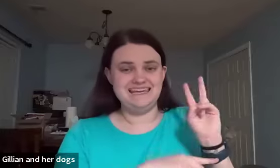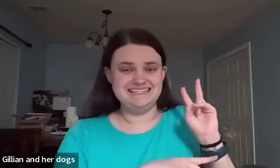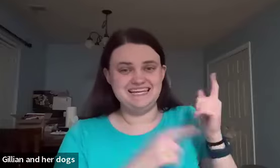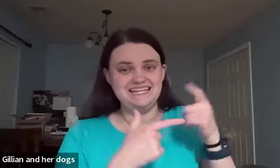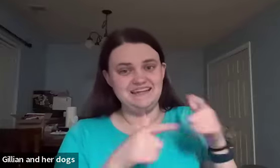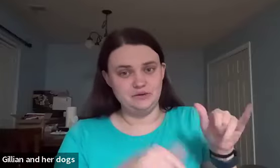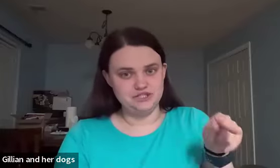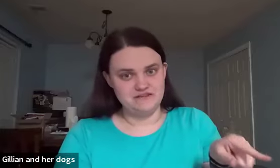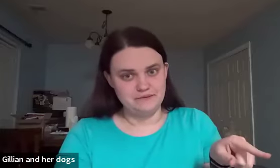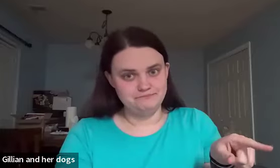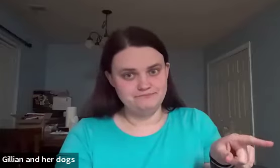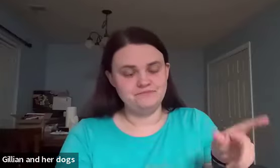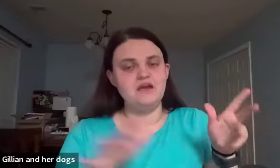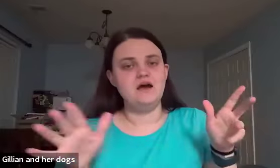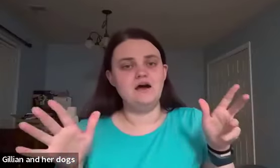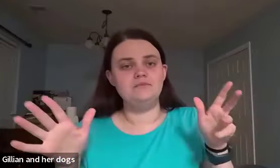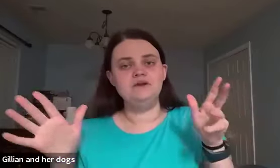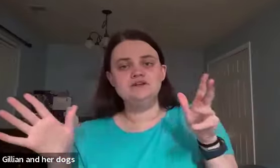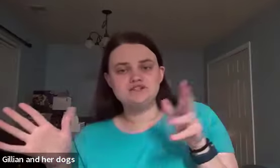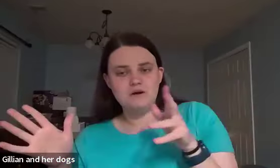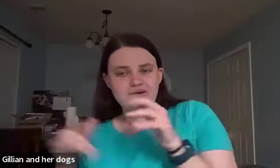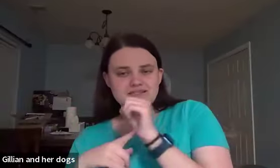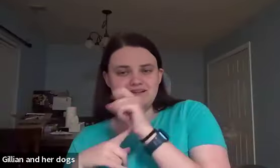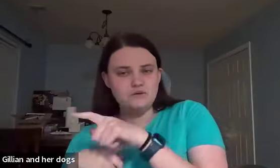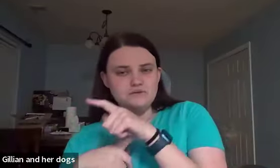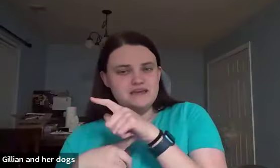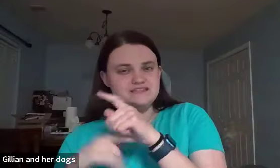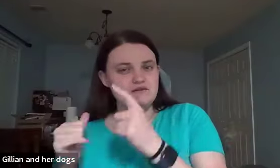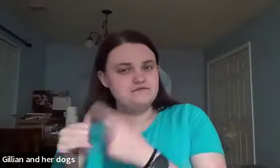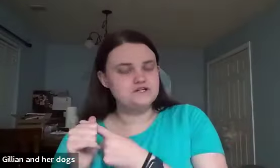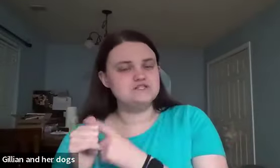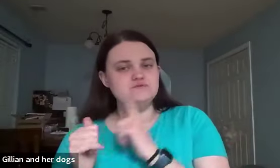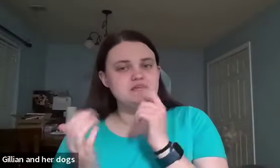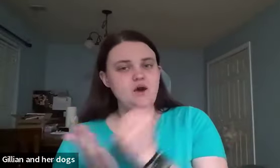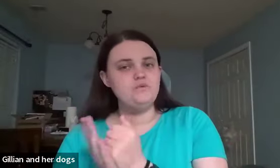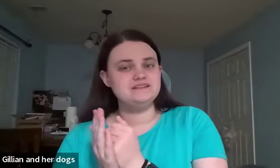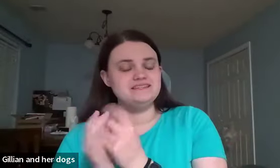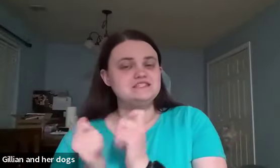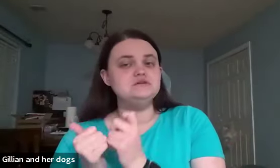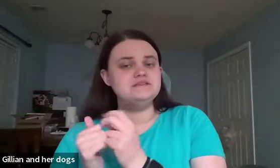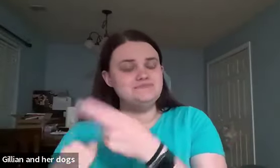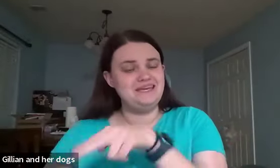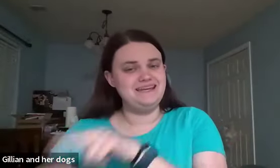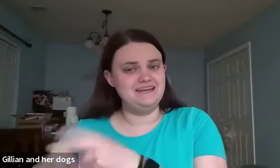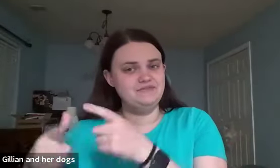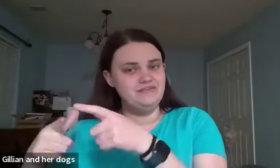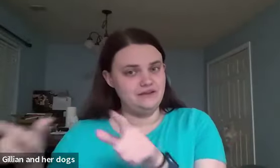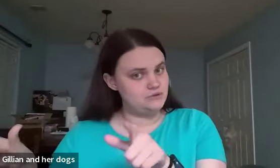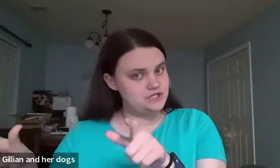like a second language to them. So I always say like going with ASL first is really helpful because that still gives them a native